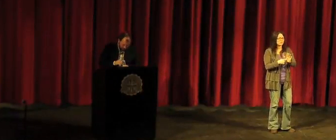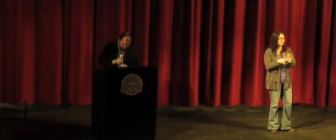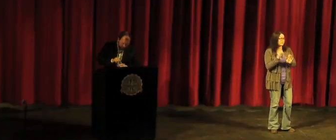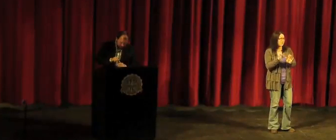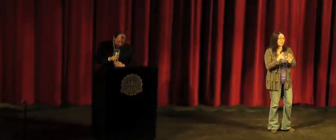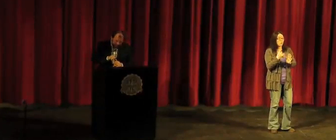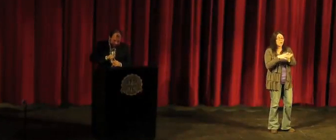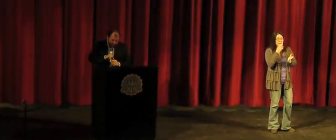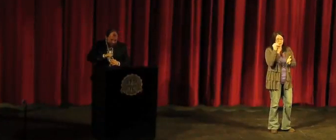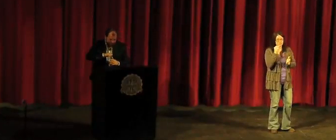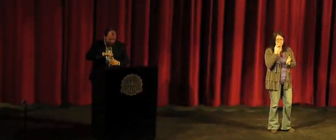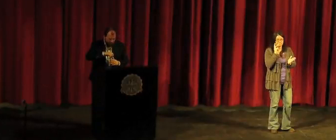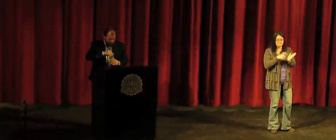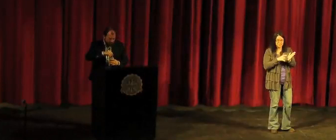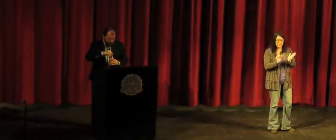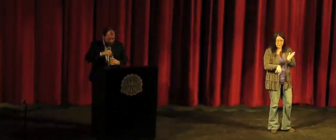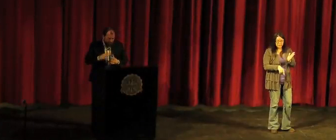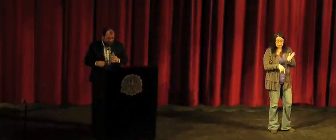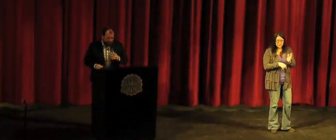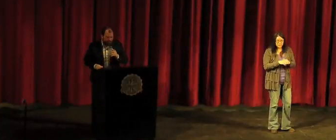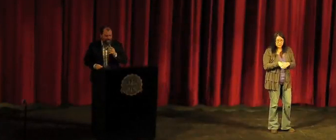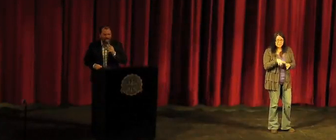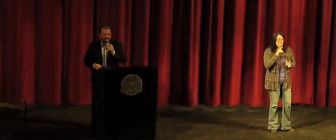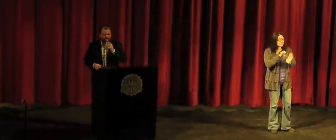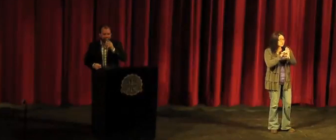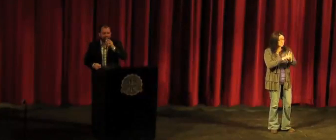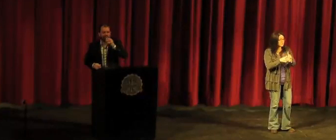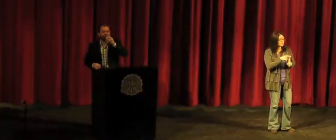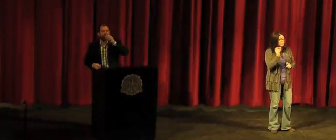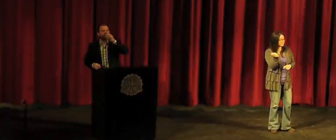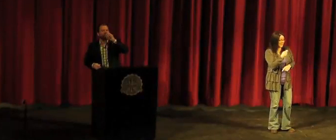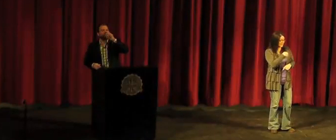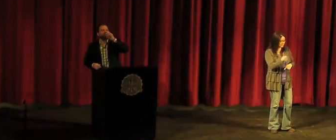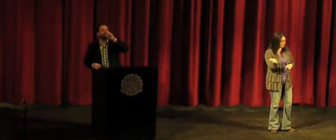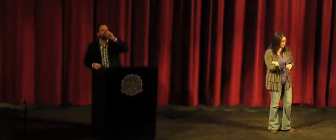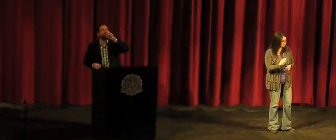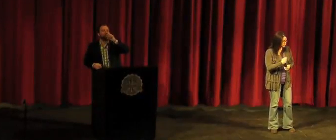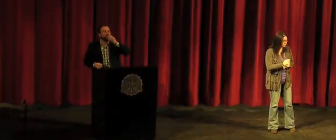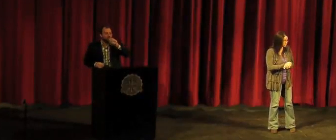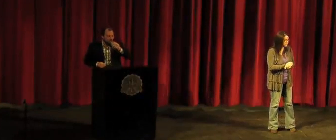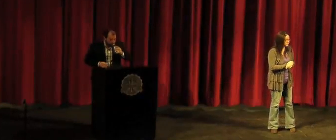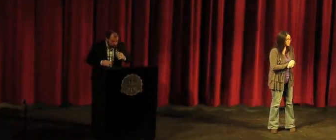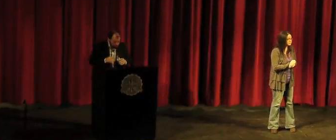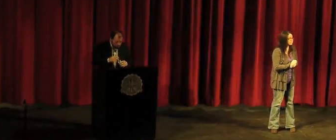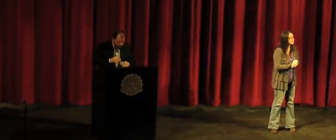on is actually an example from tennis.